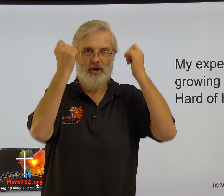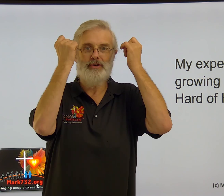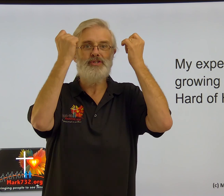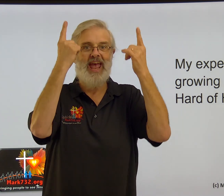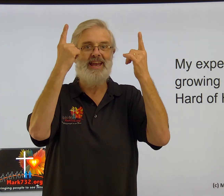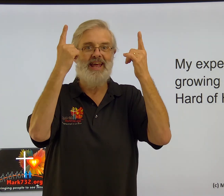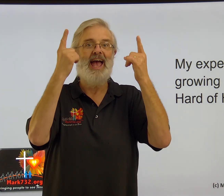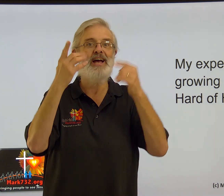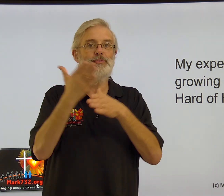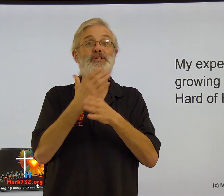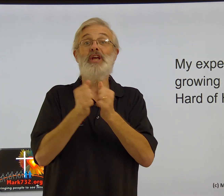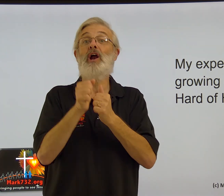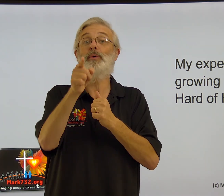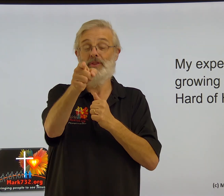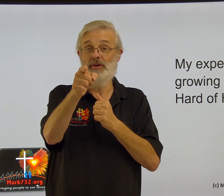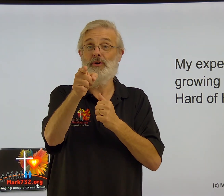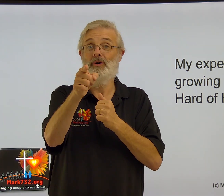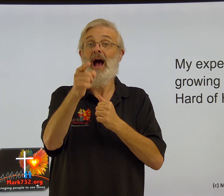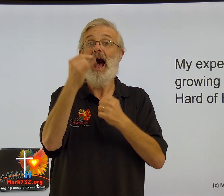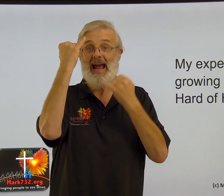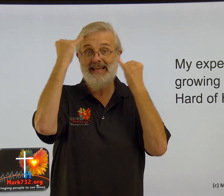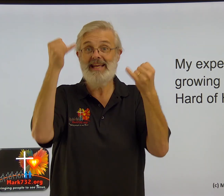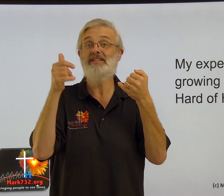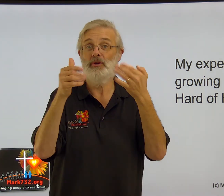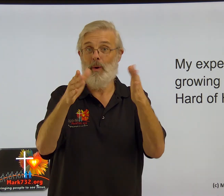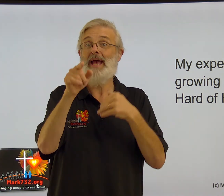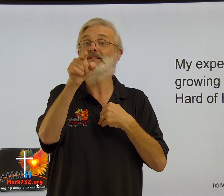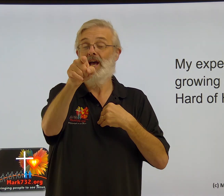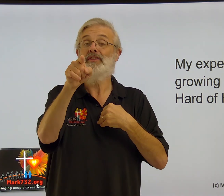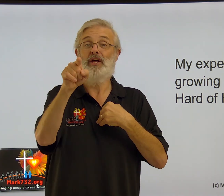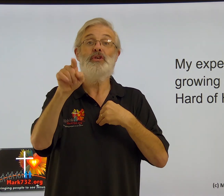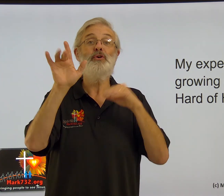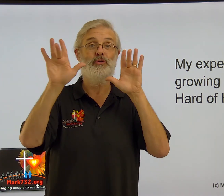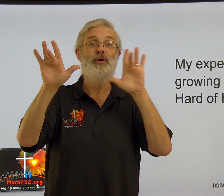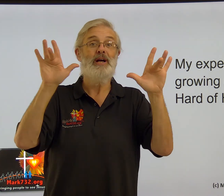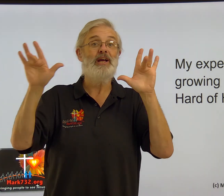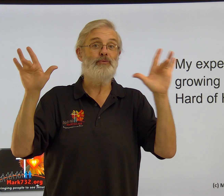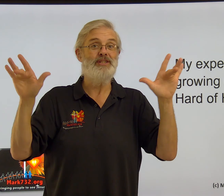understanding as we share with you ideas and ways that you can reach out.